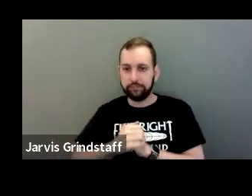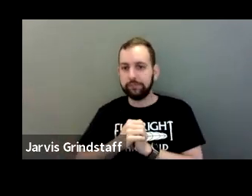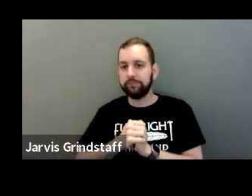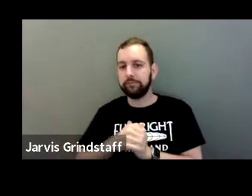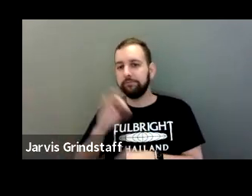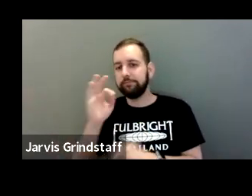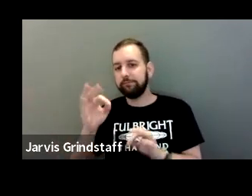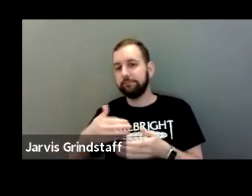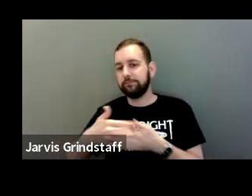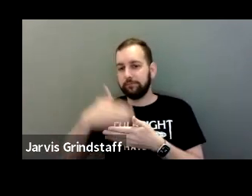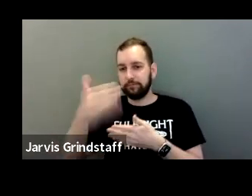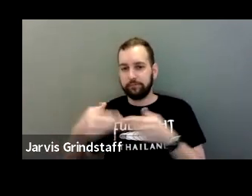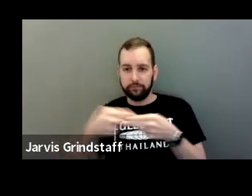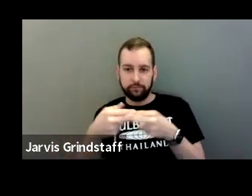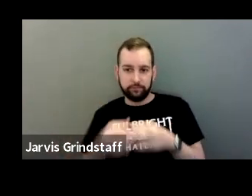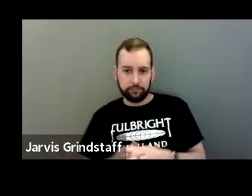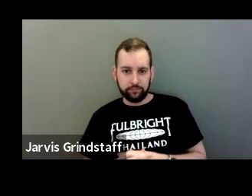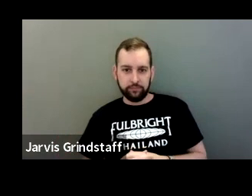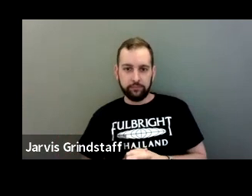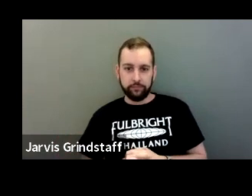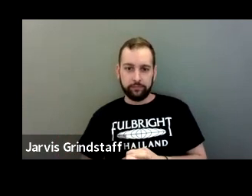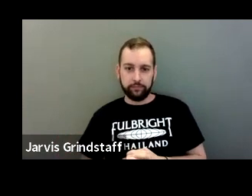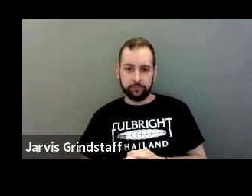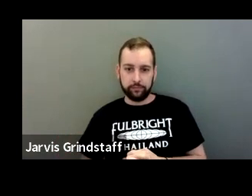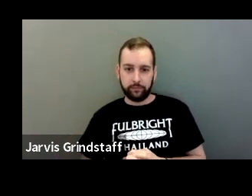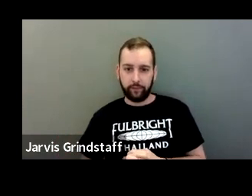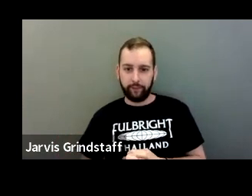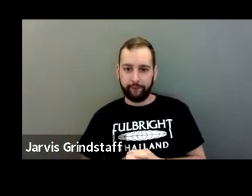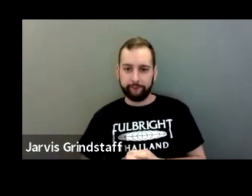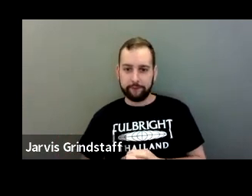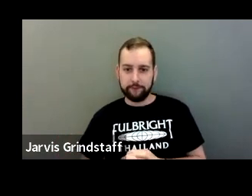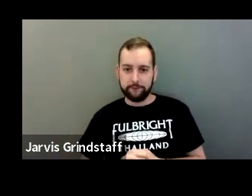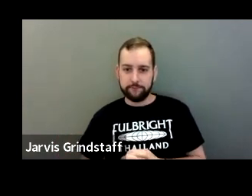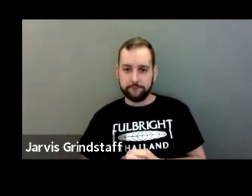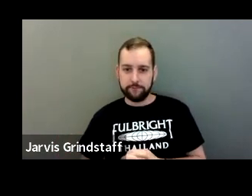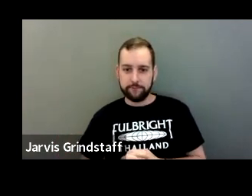who supported my research throughout my program. Next slide, please.